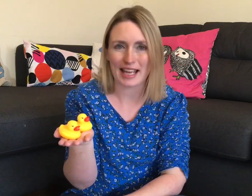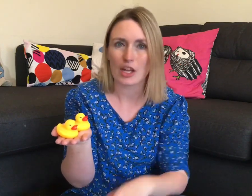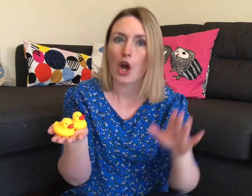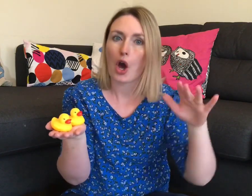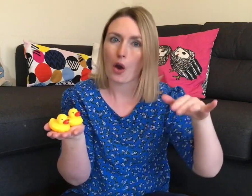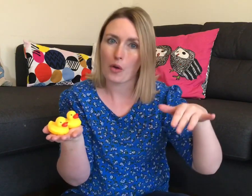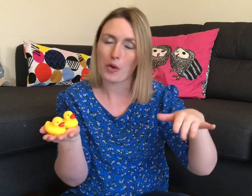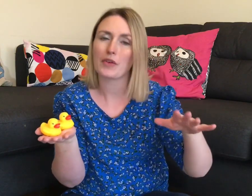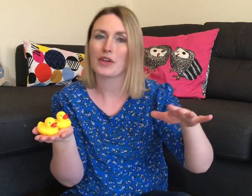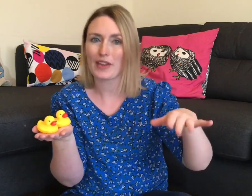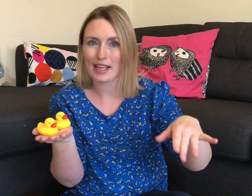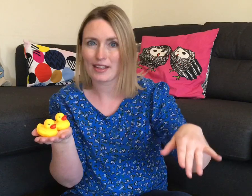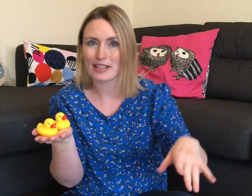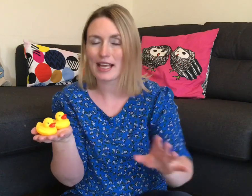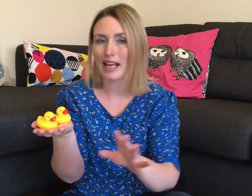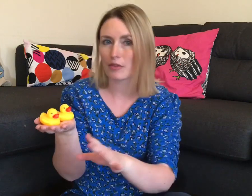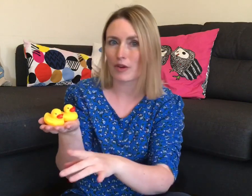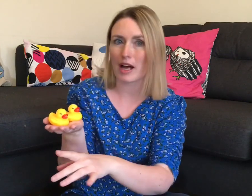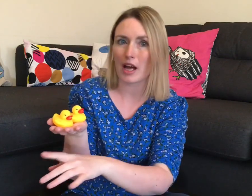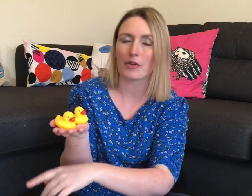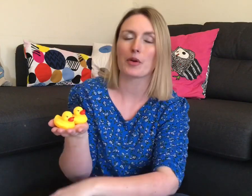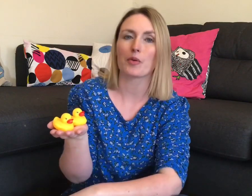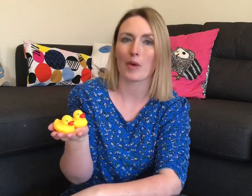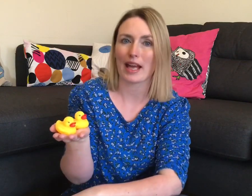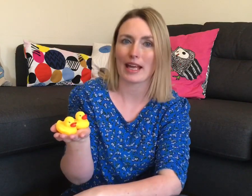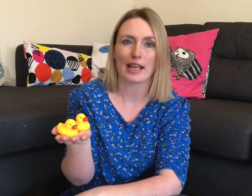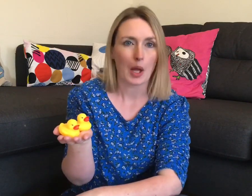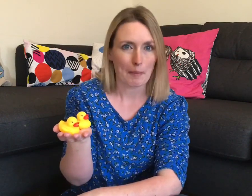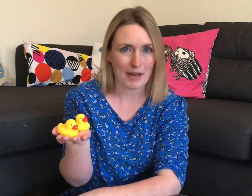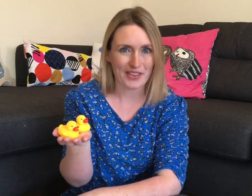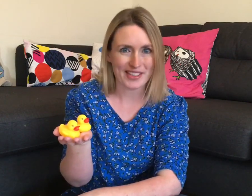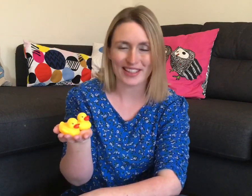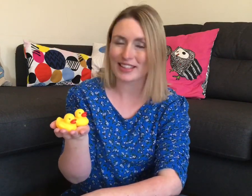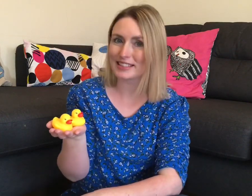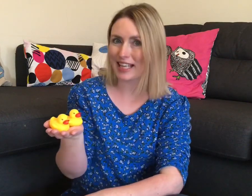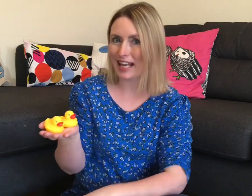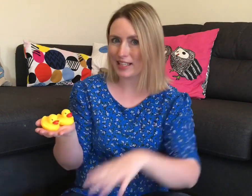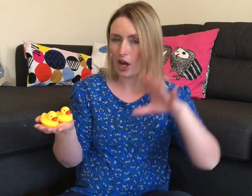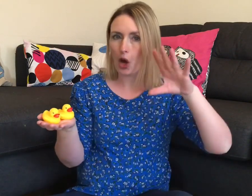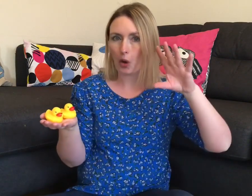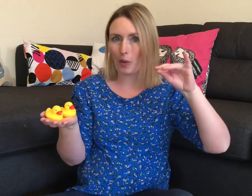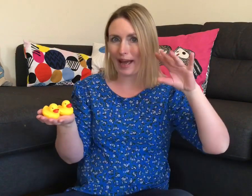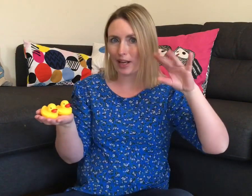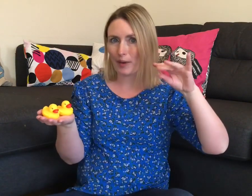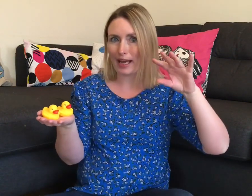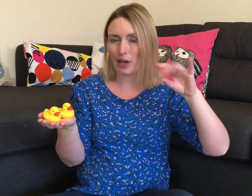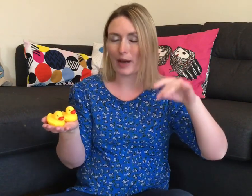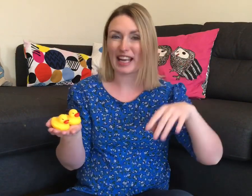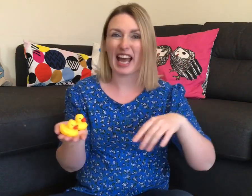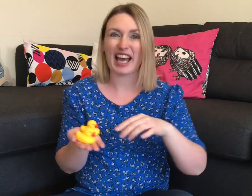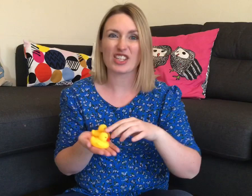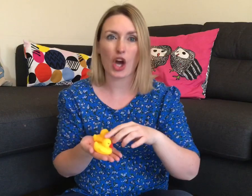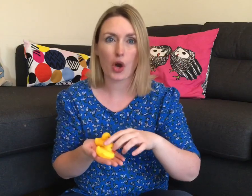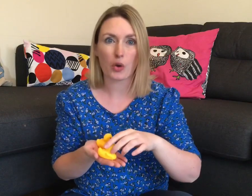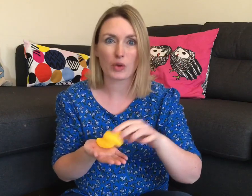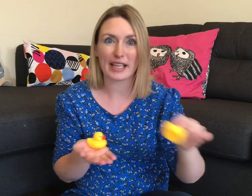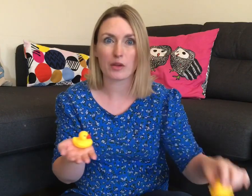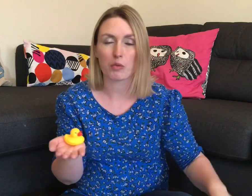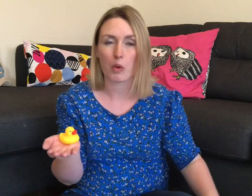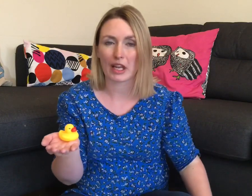over the hills and far away. Mother duck said quack quack quack quack and only one